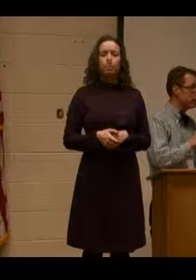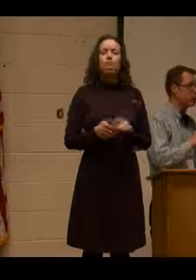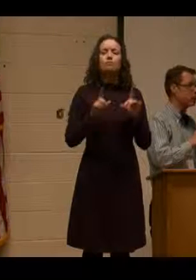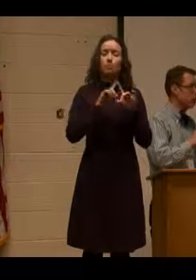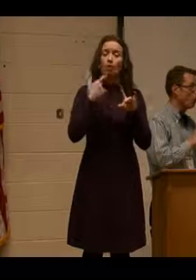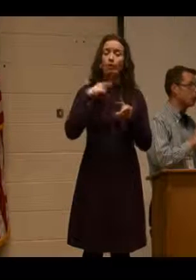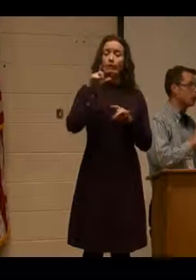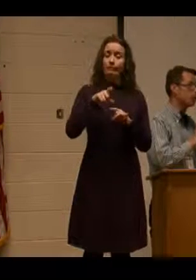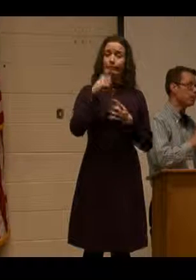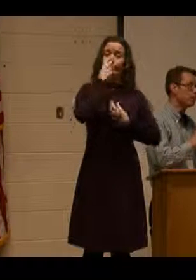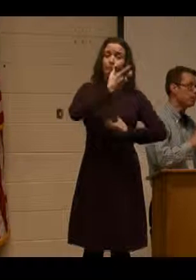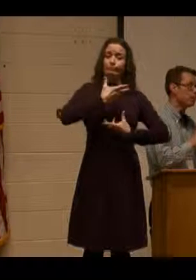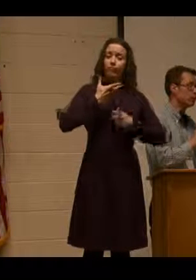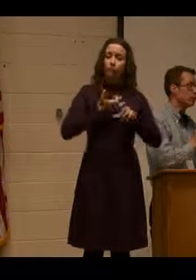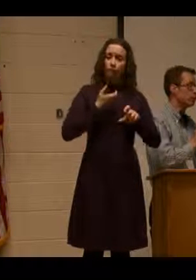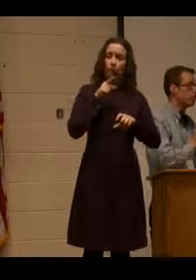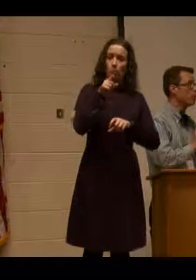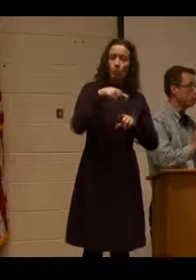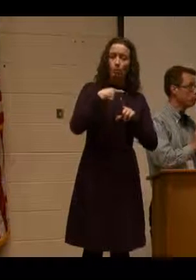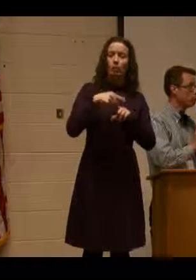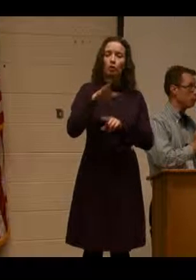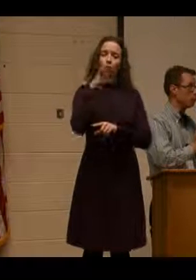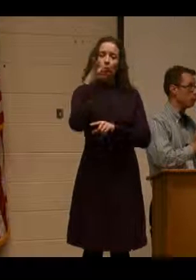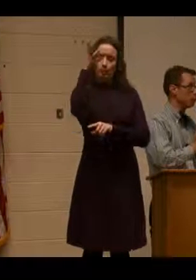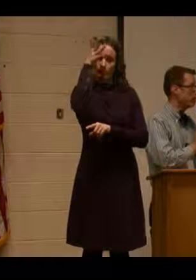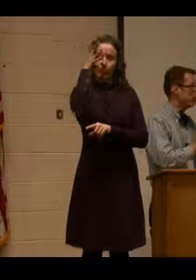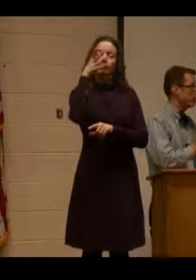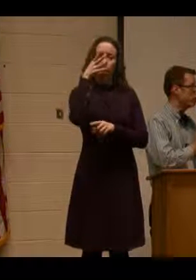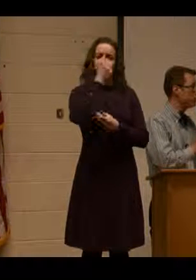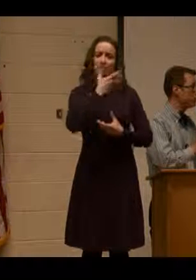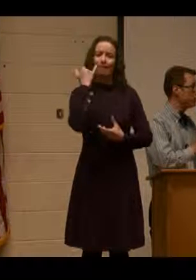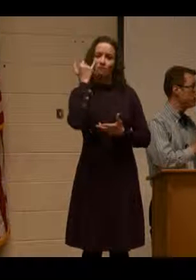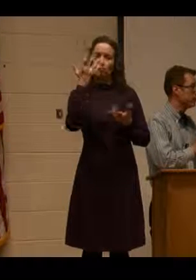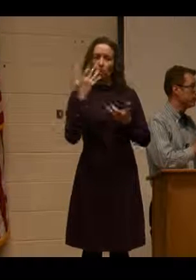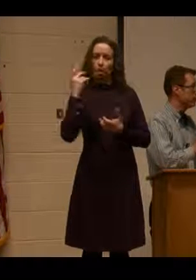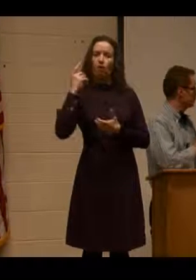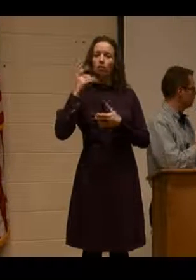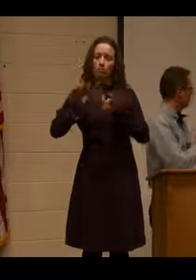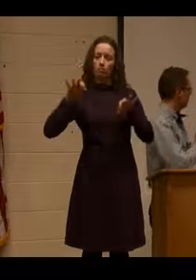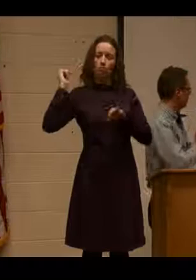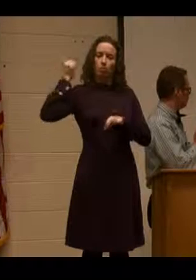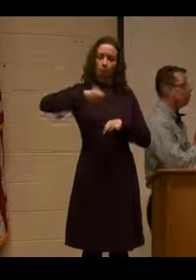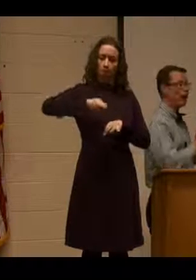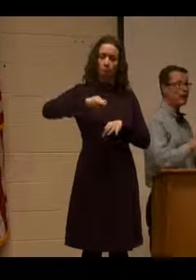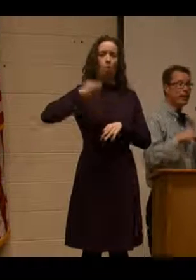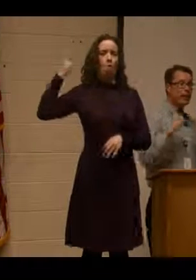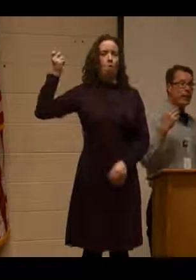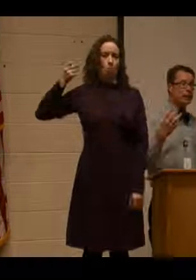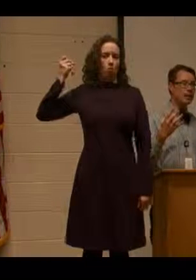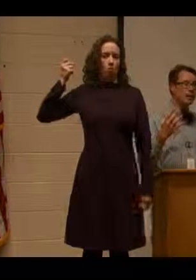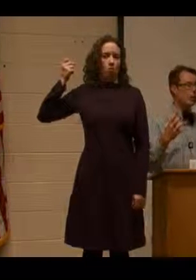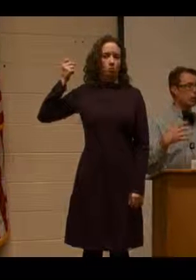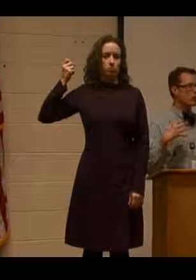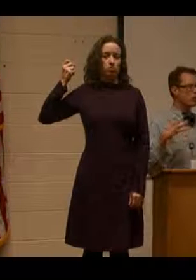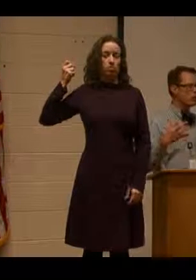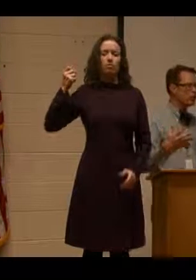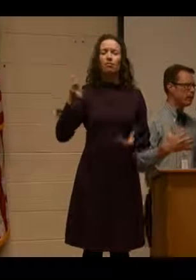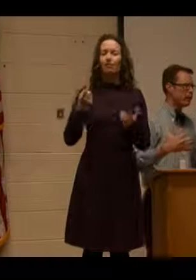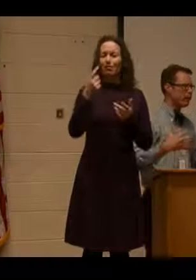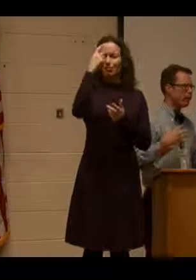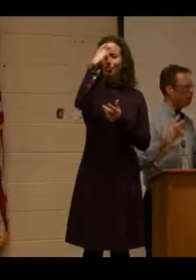your diploma issued, and we can do that. So I think that's the most confusing part of it,